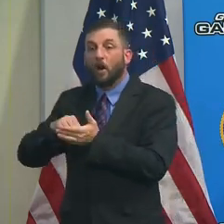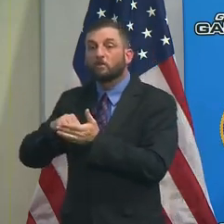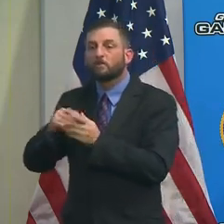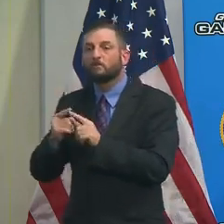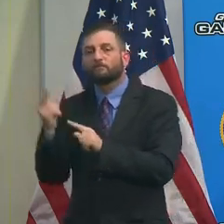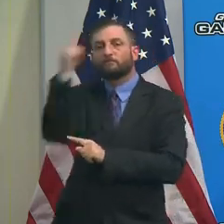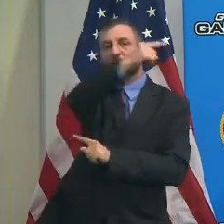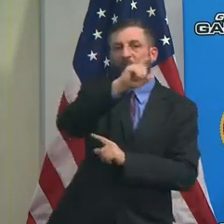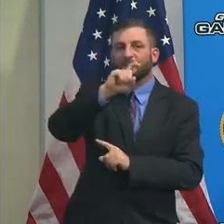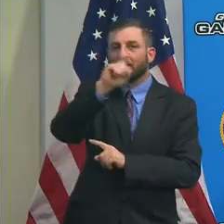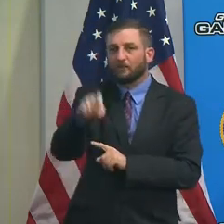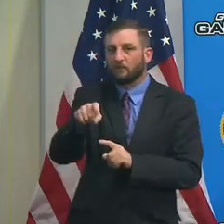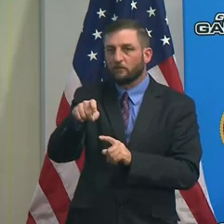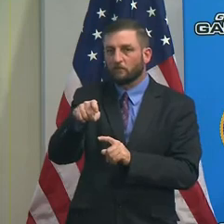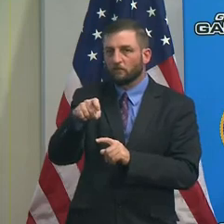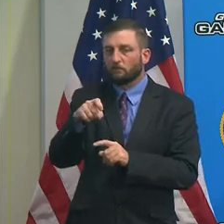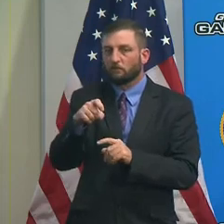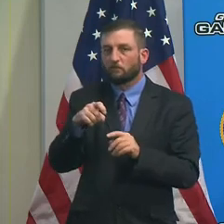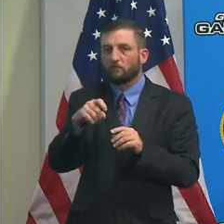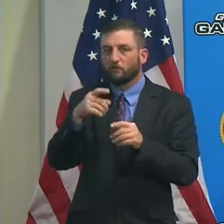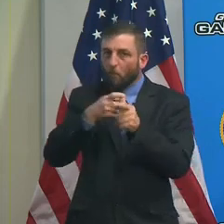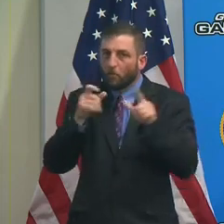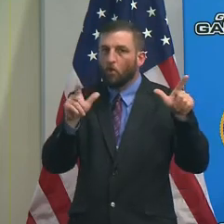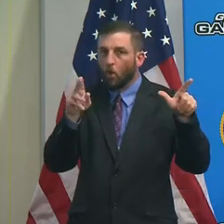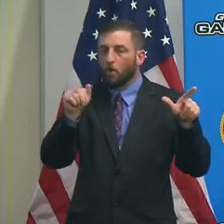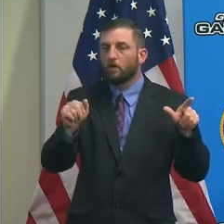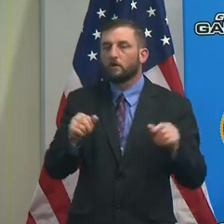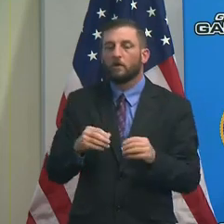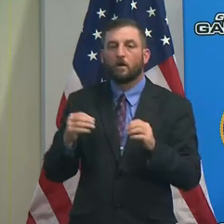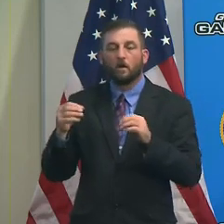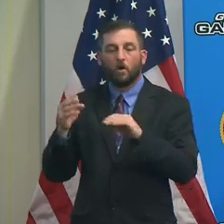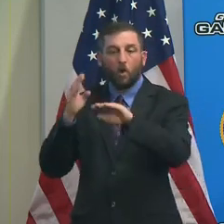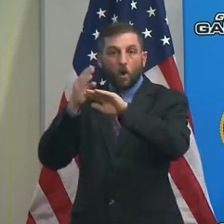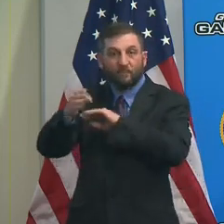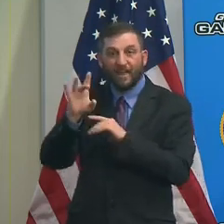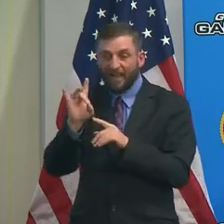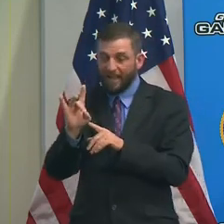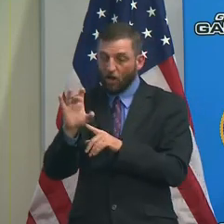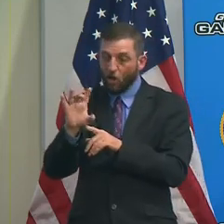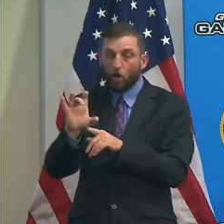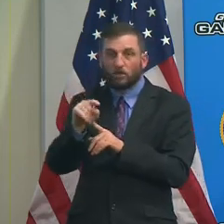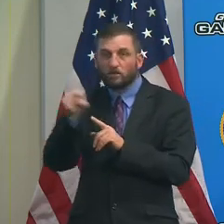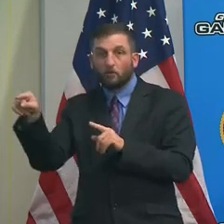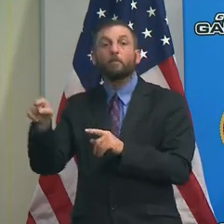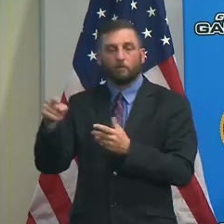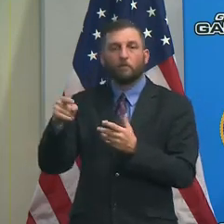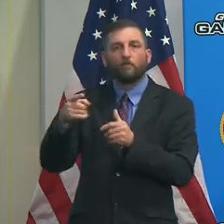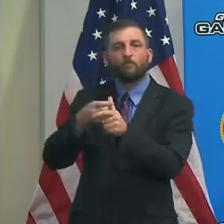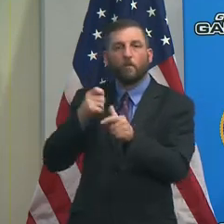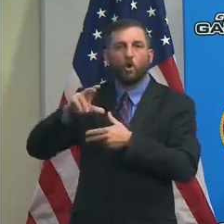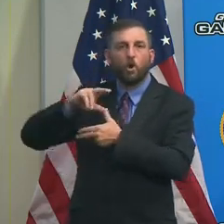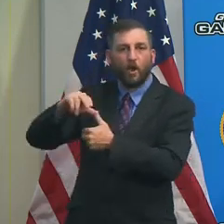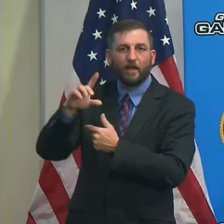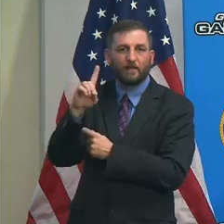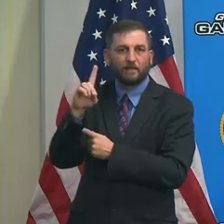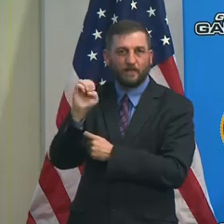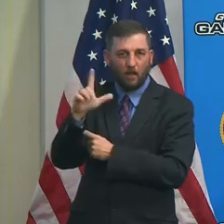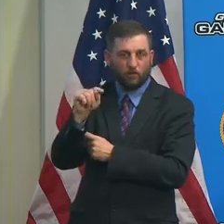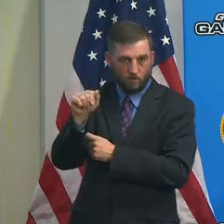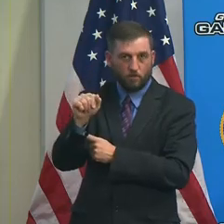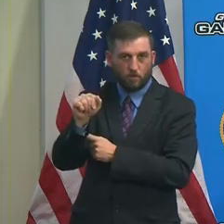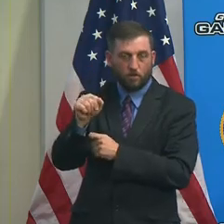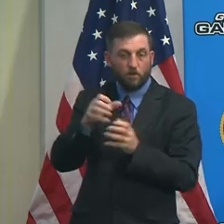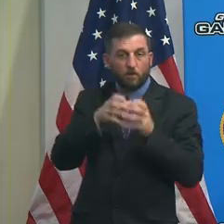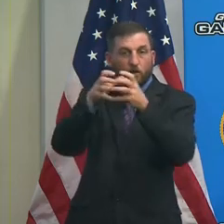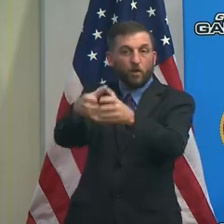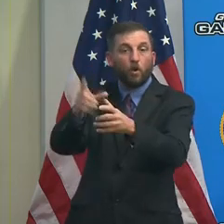Texas. More than 800 evacuees are because of Hurricane Delta. And they are primarily